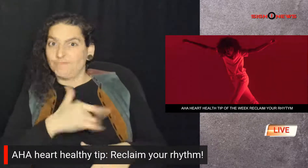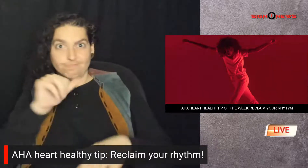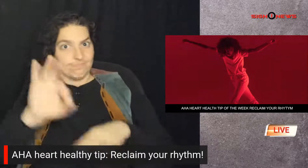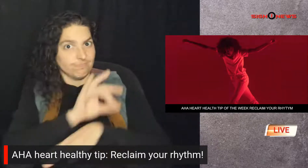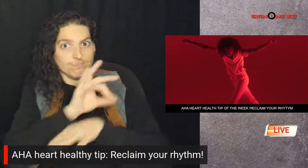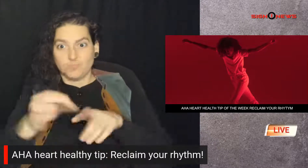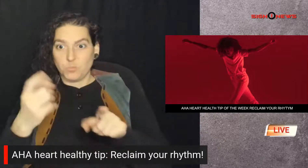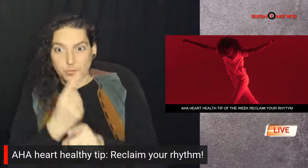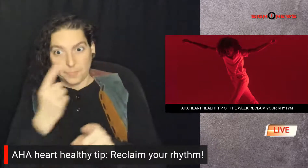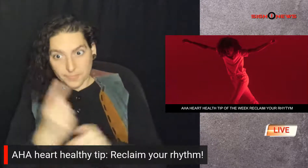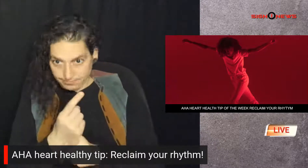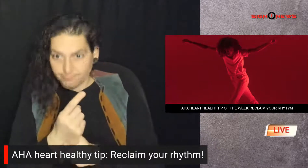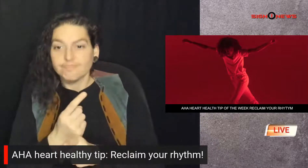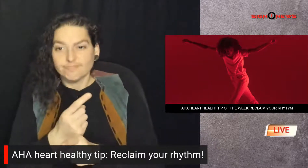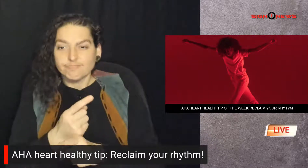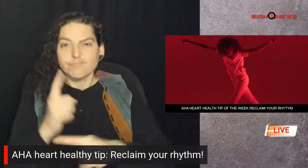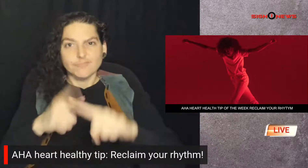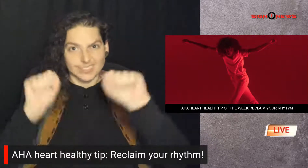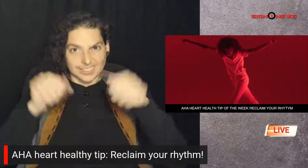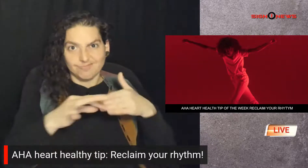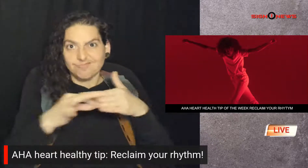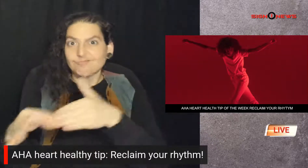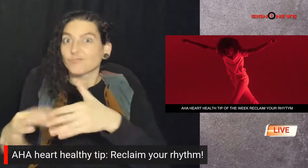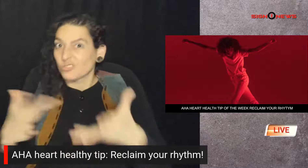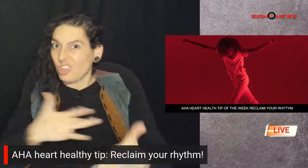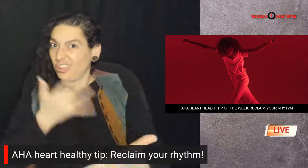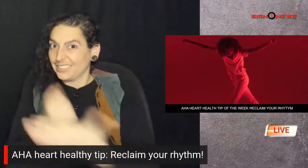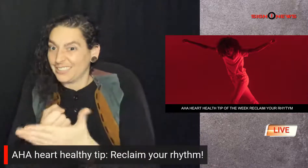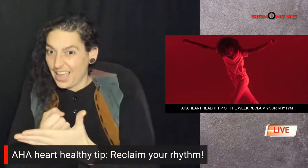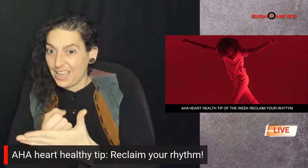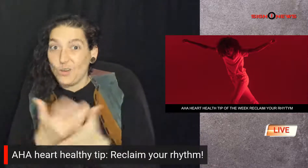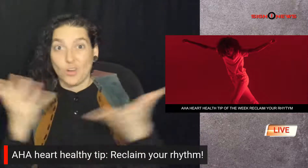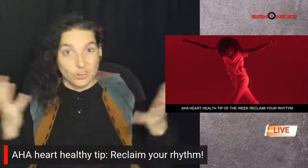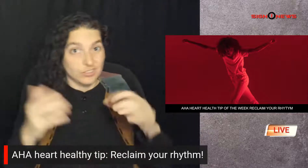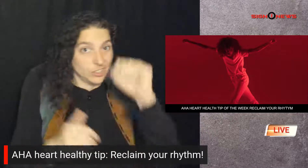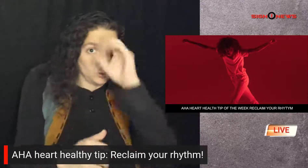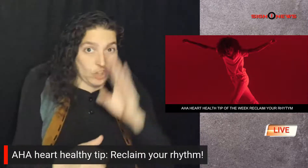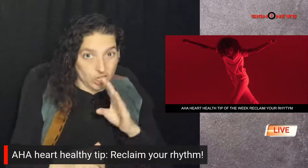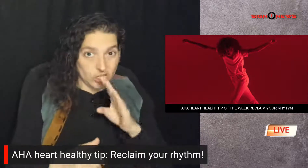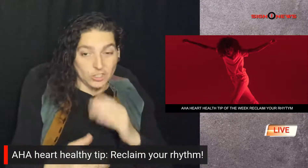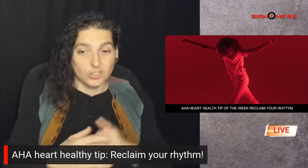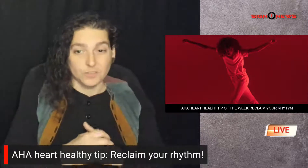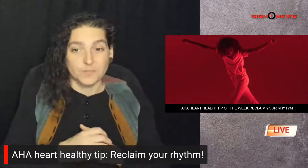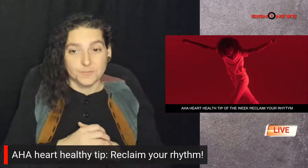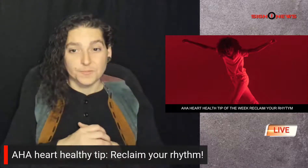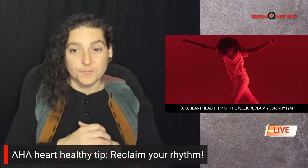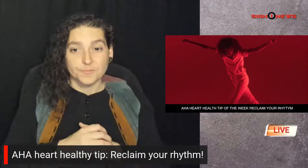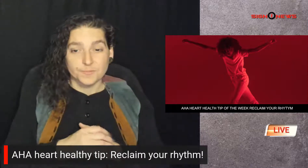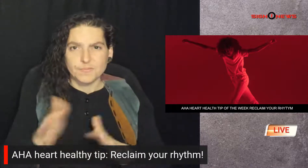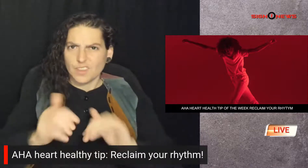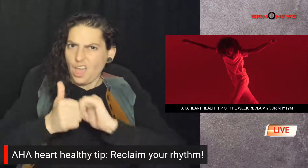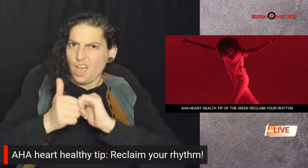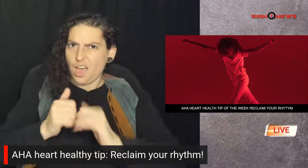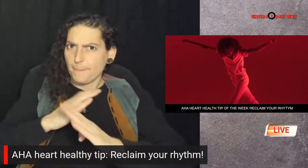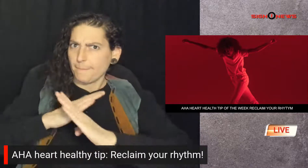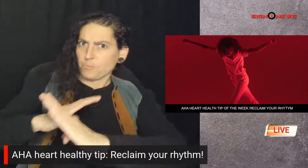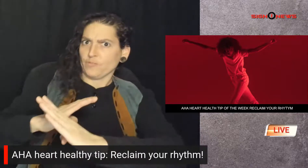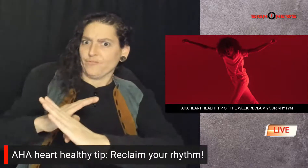any condition that causes your heart not to function properly, and that can lead to a heart attack or a stroke.